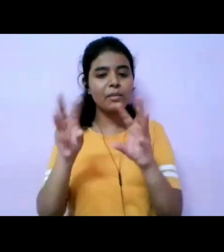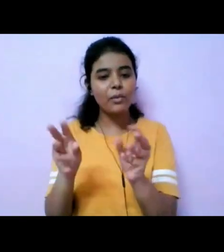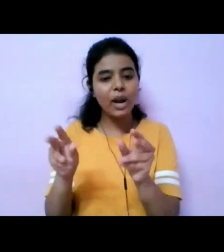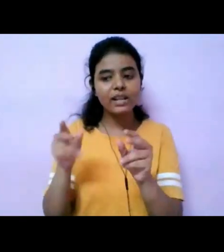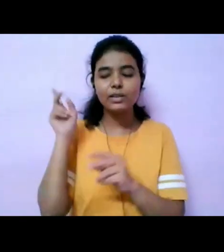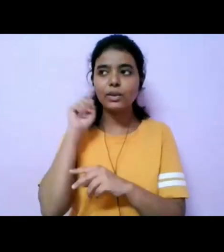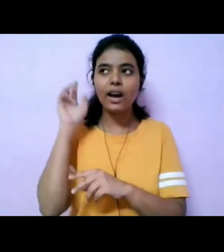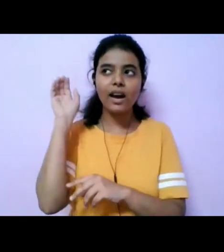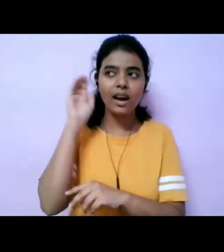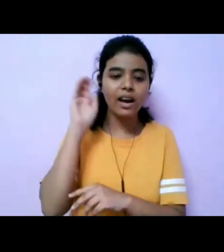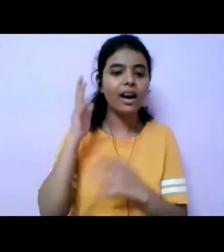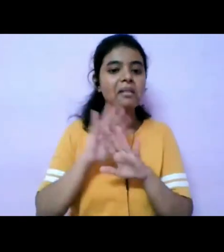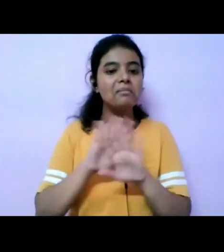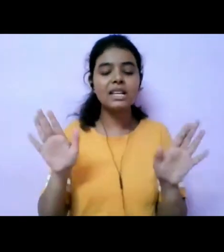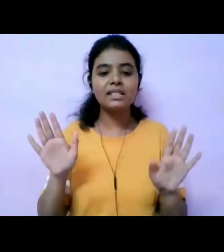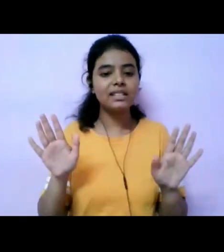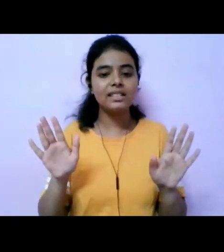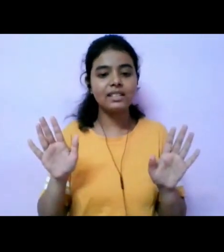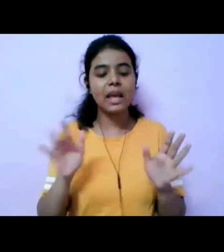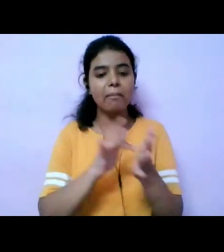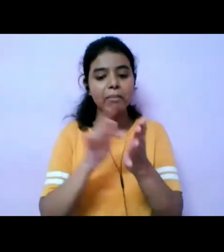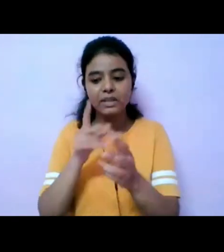in the bread shops.